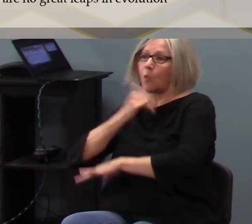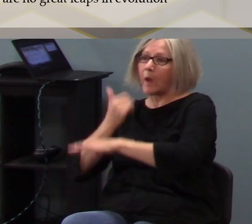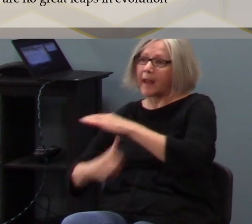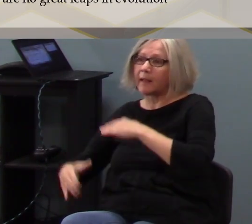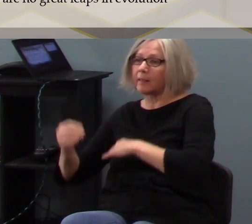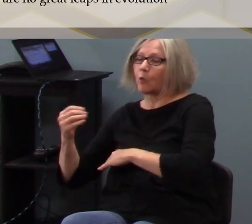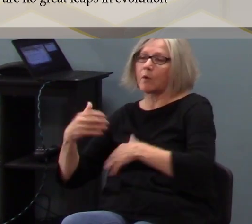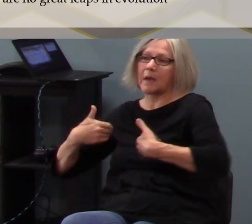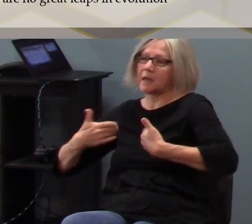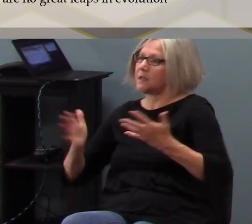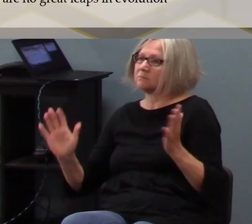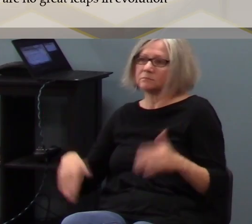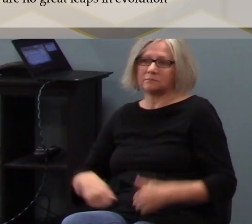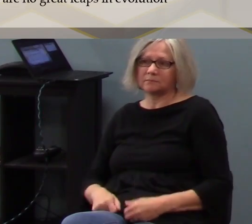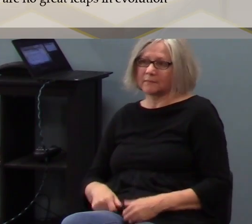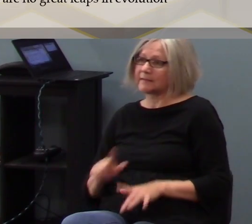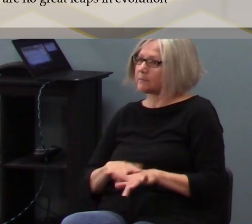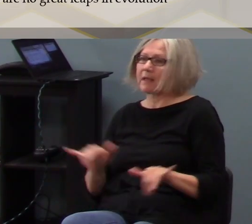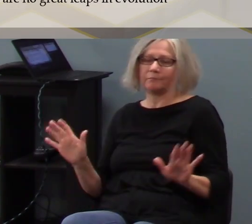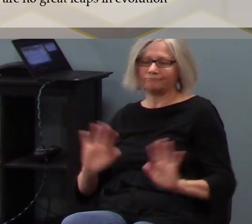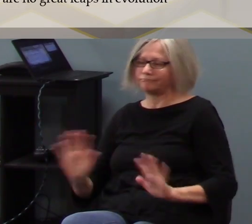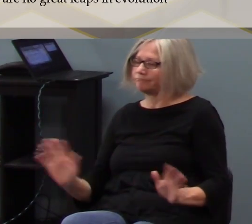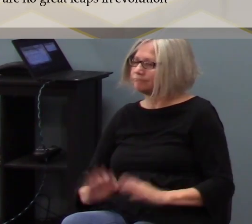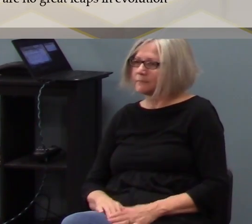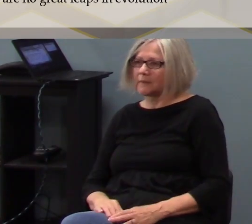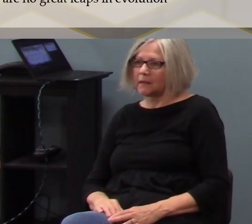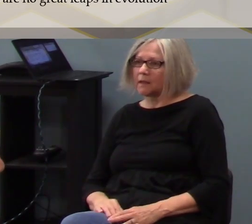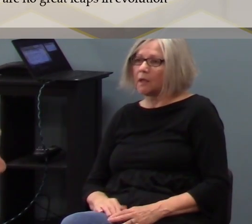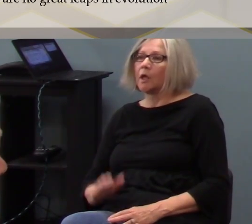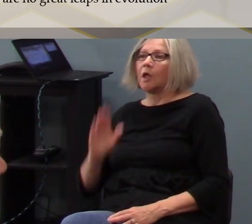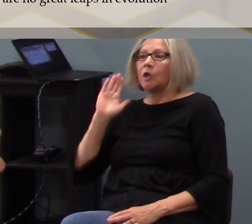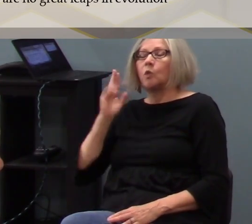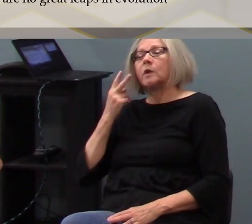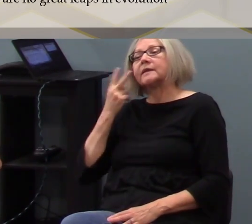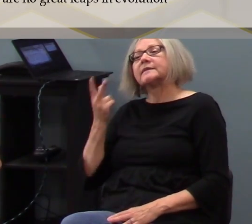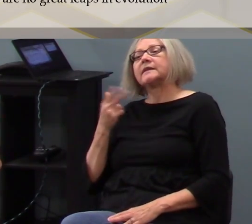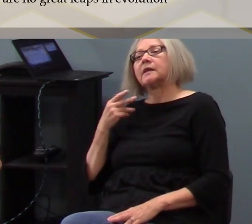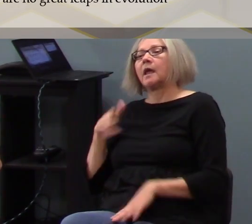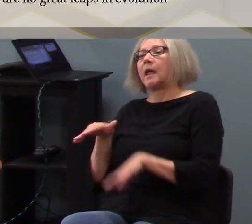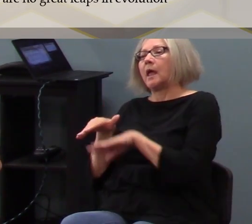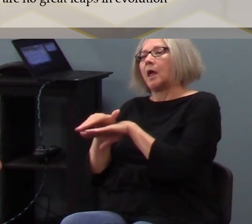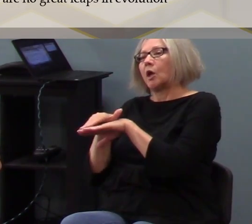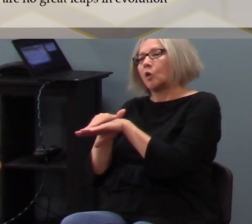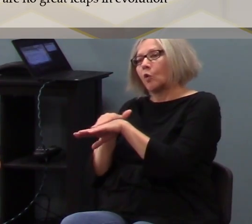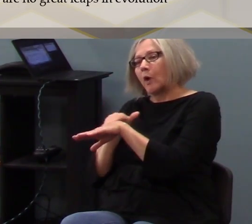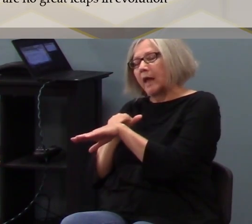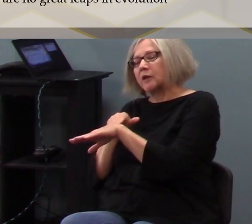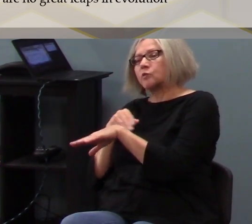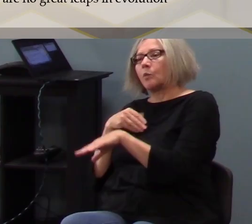monkey at the same time, right? You're going to see a gradual process.